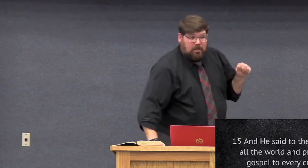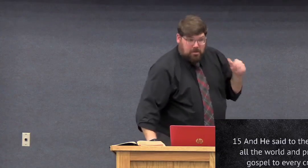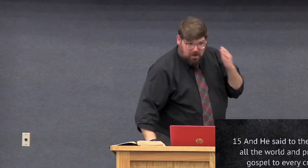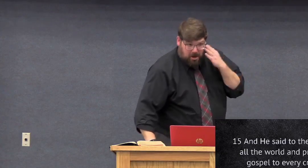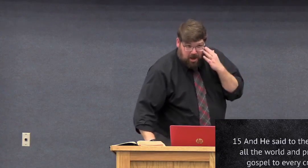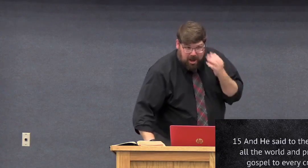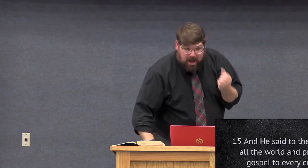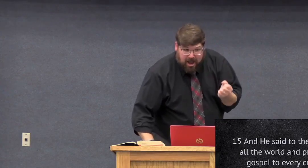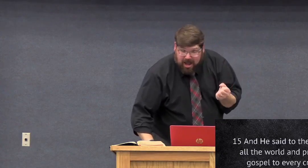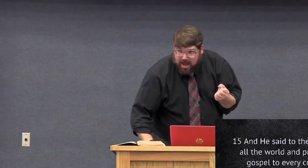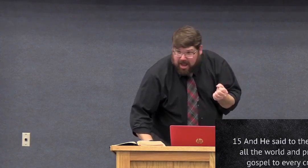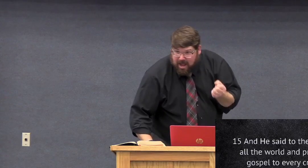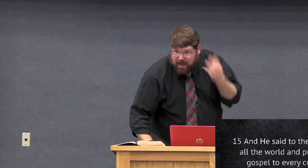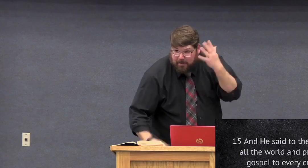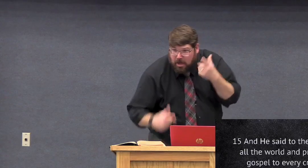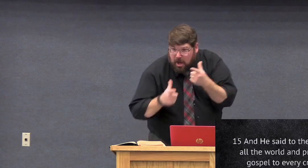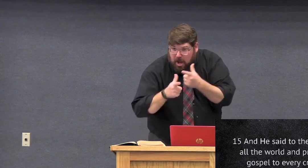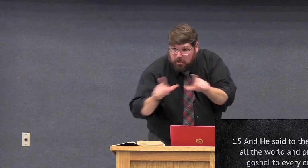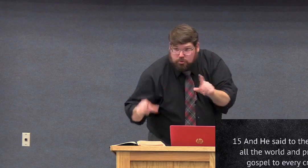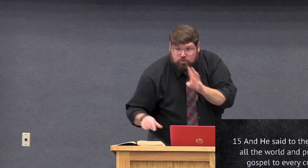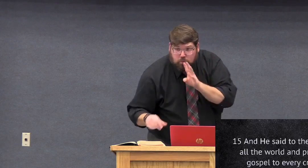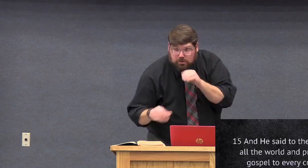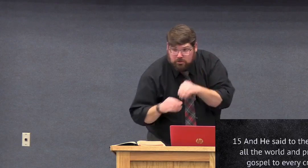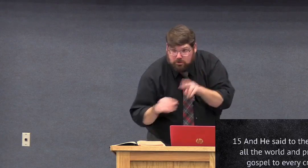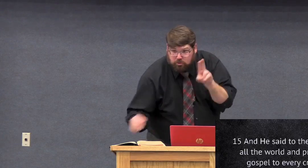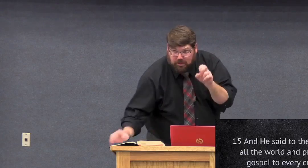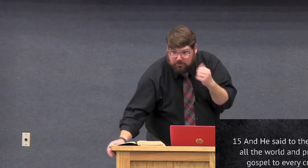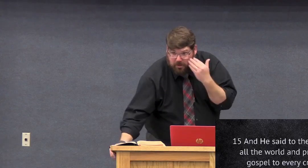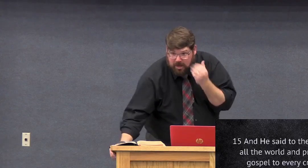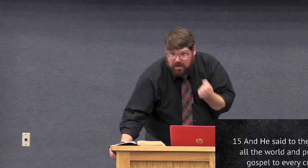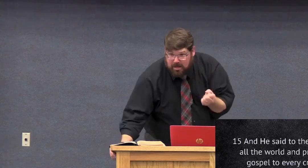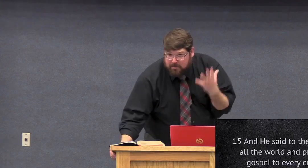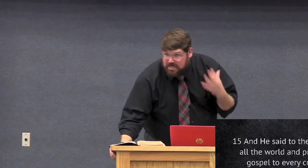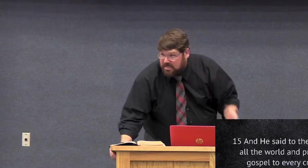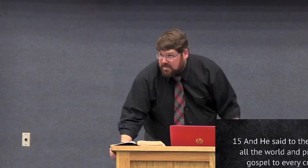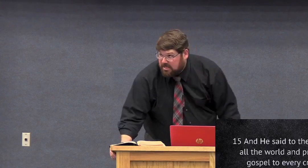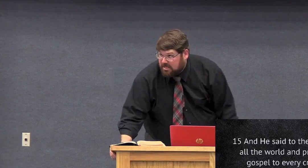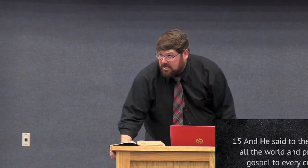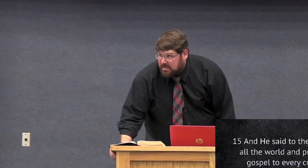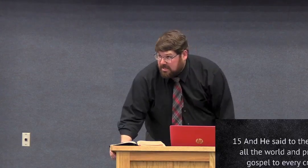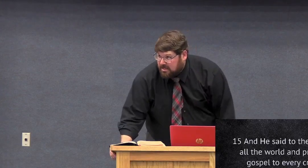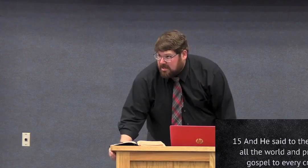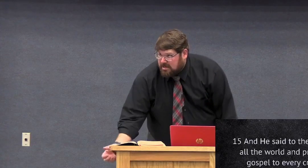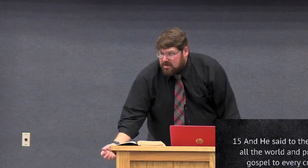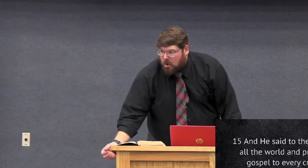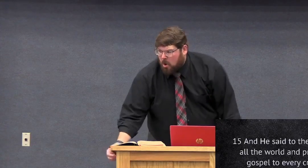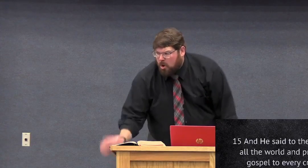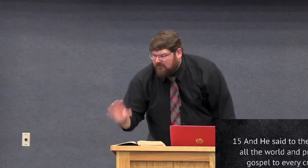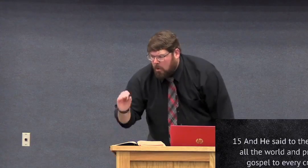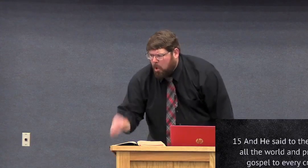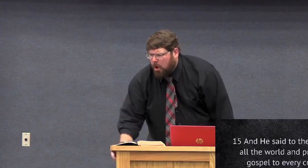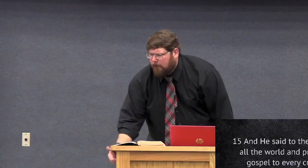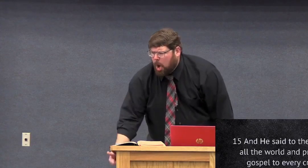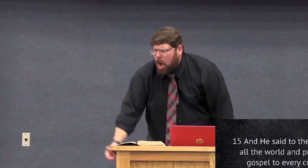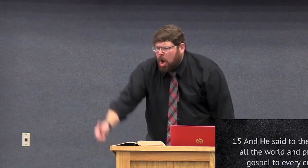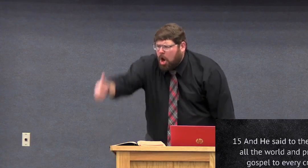Within the United States, do you know how many languages are spoken here in the United States? Oh,